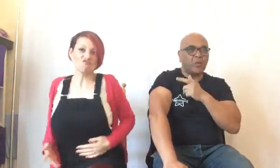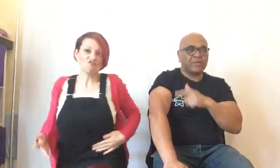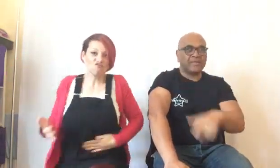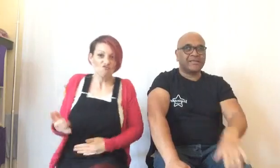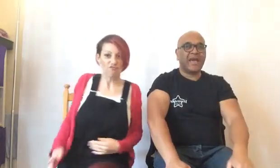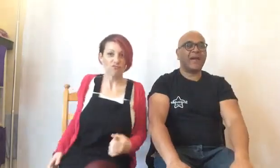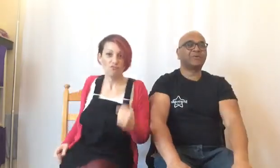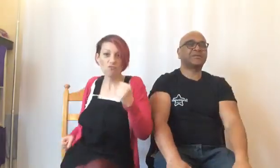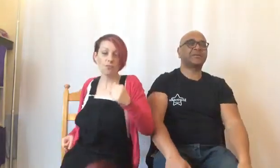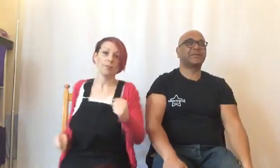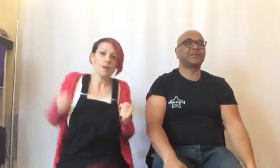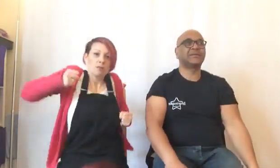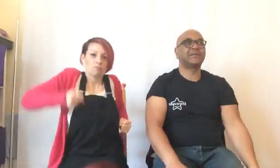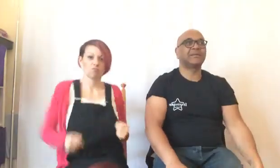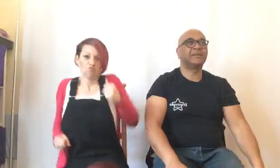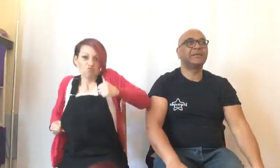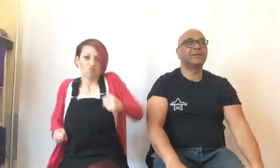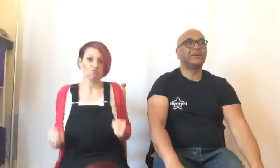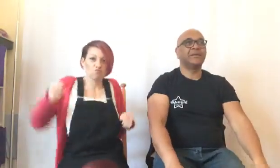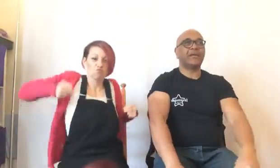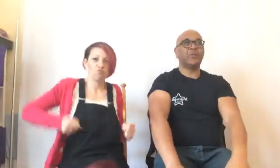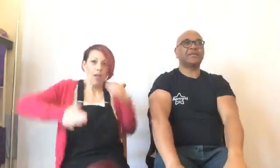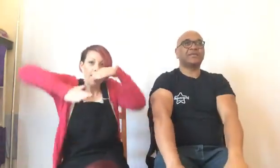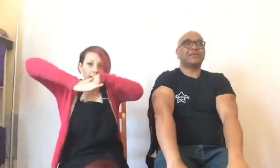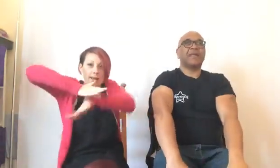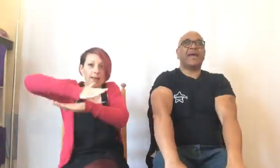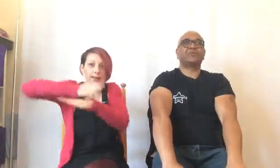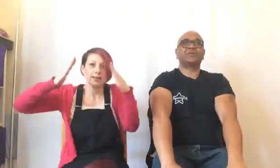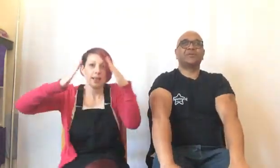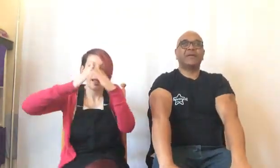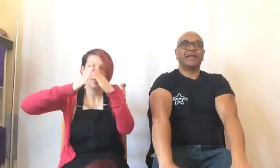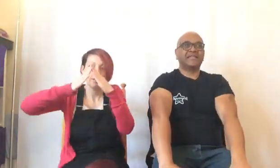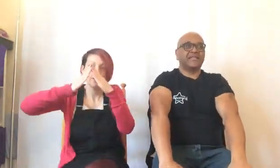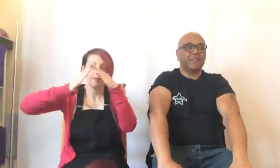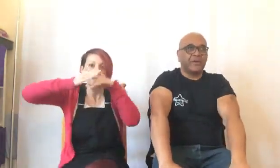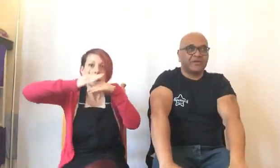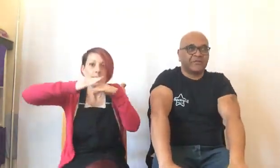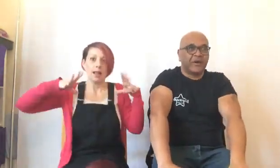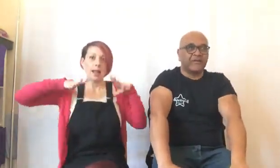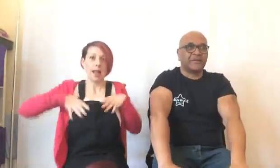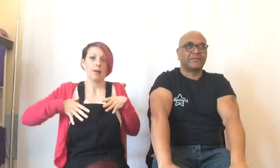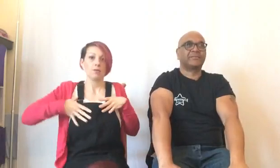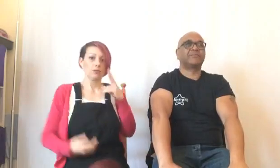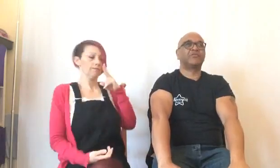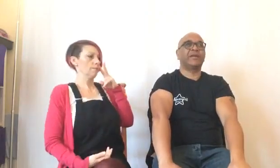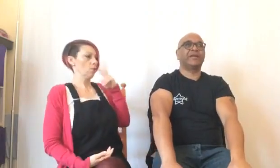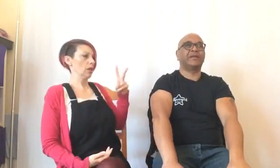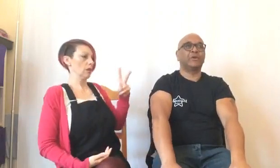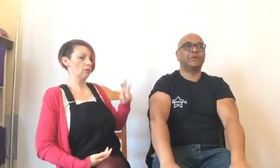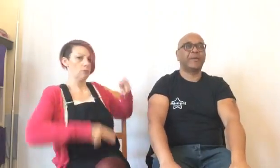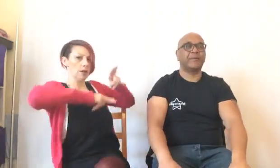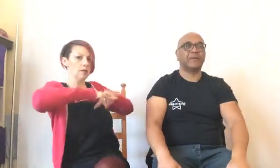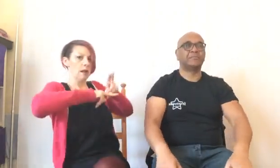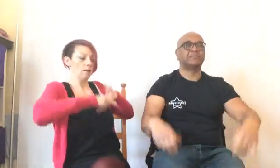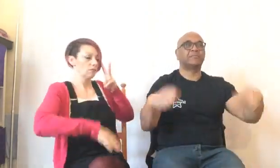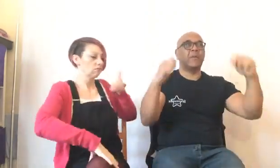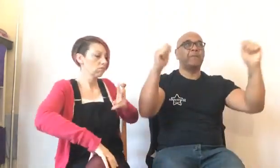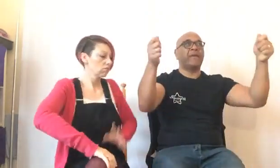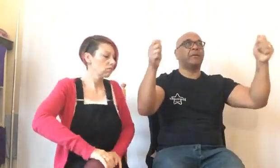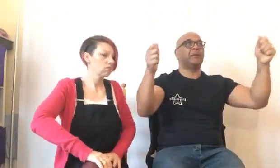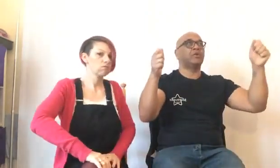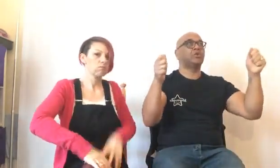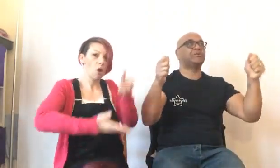and he walks into the house. He walks into the lounge and he sees Bernard's father reading a newspaper,